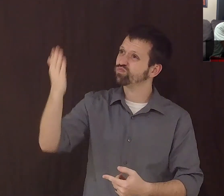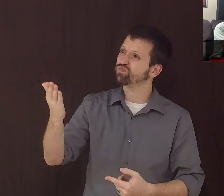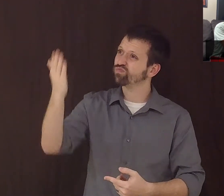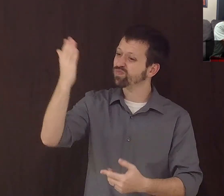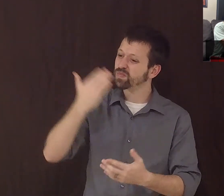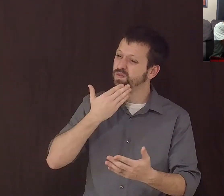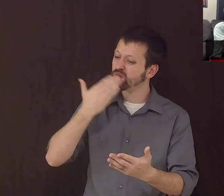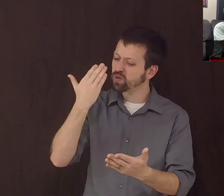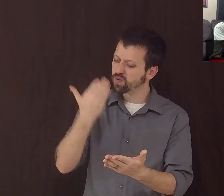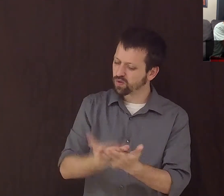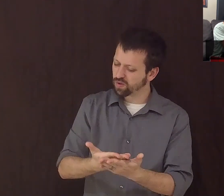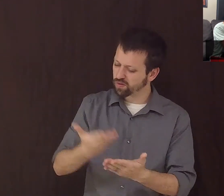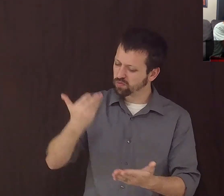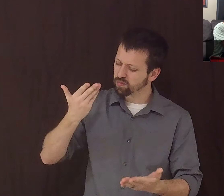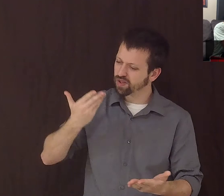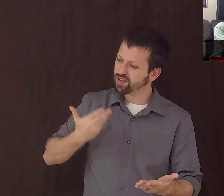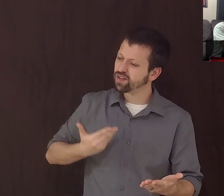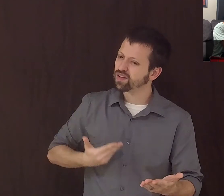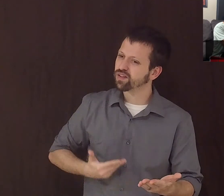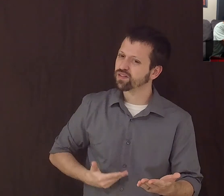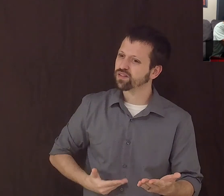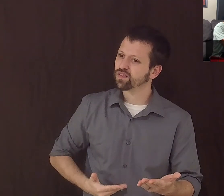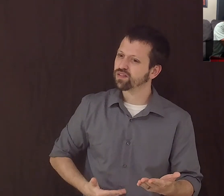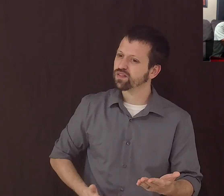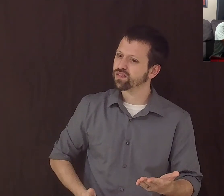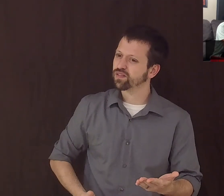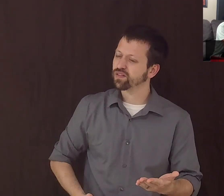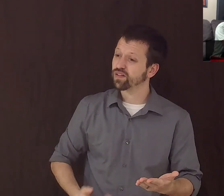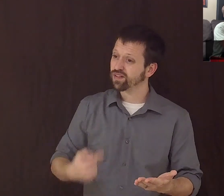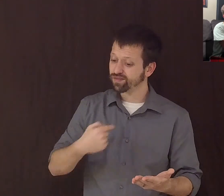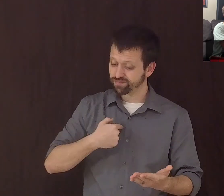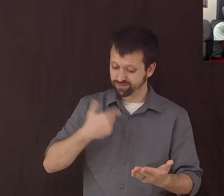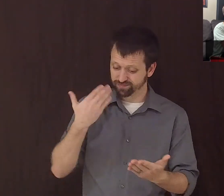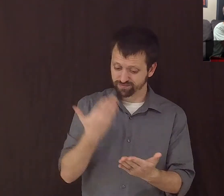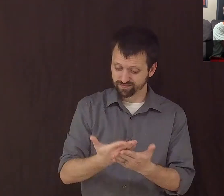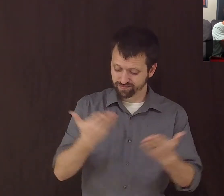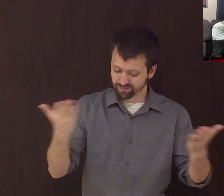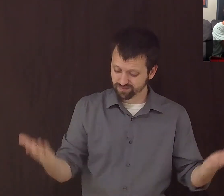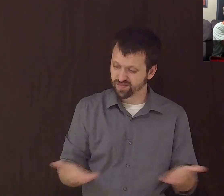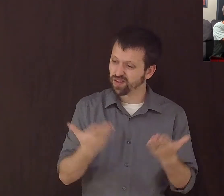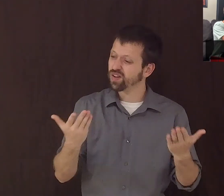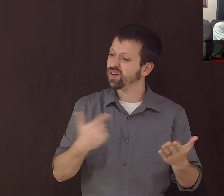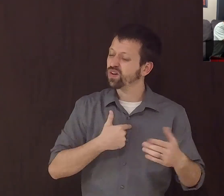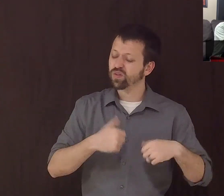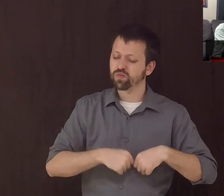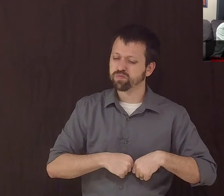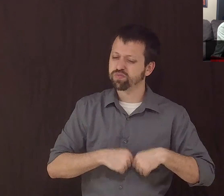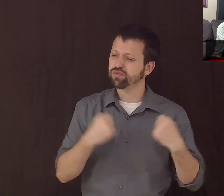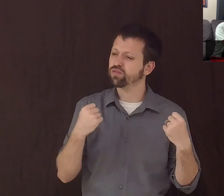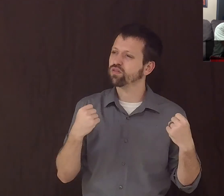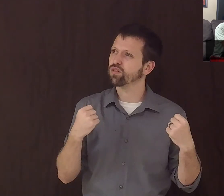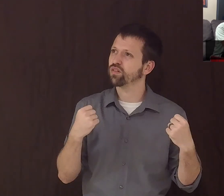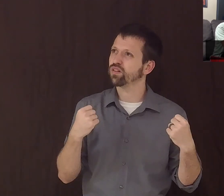been so good to me. I came here broken. I came here